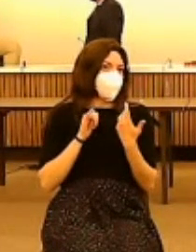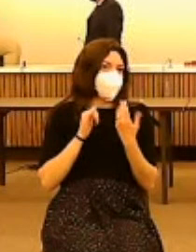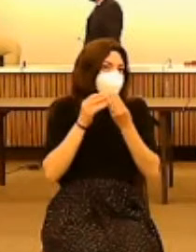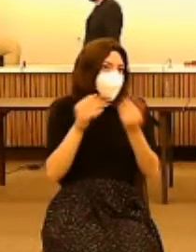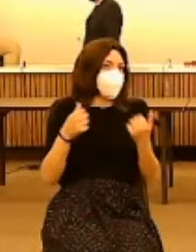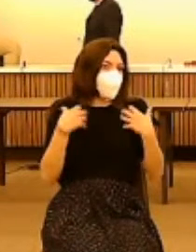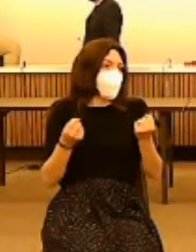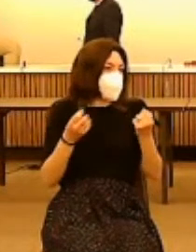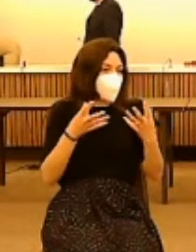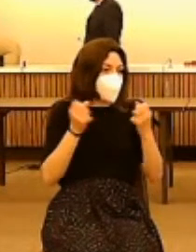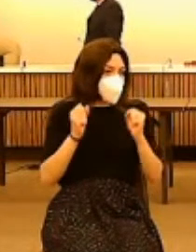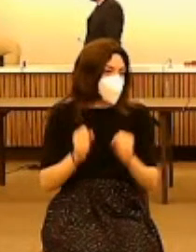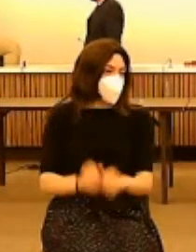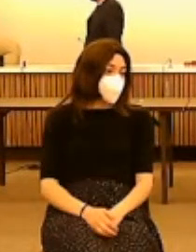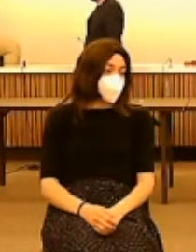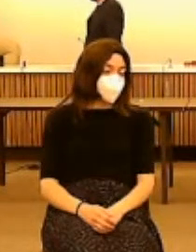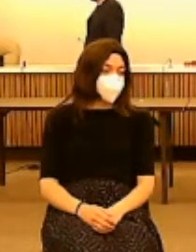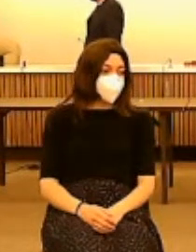That sticks out.